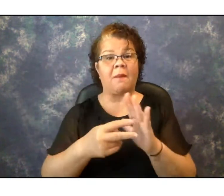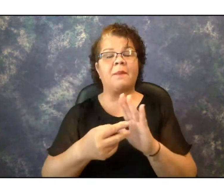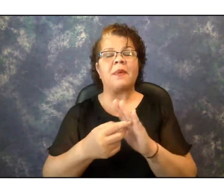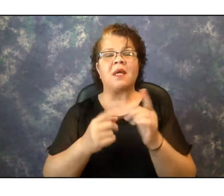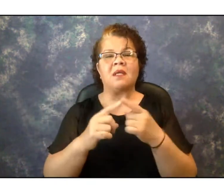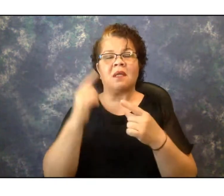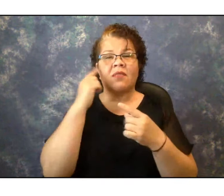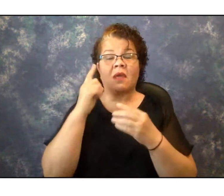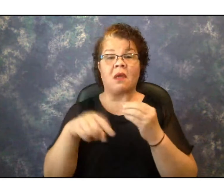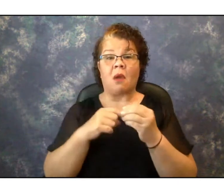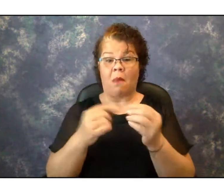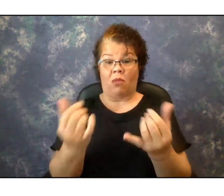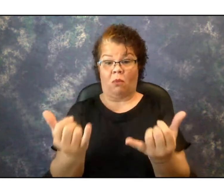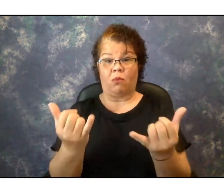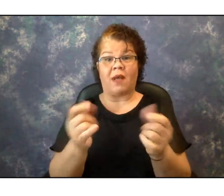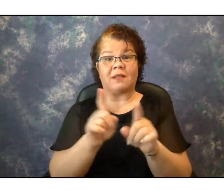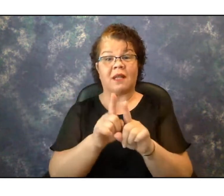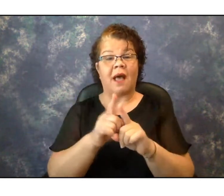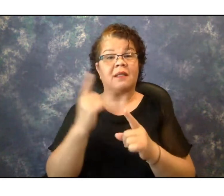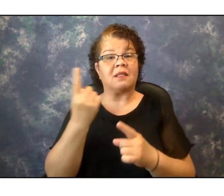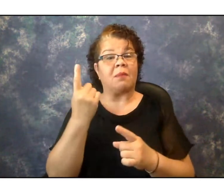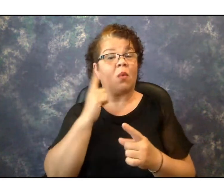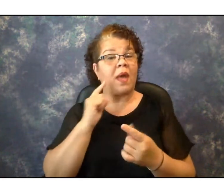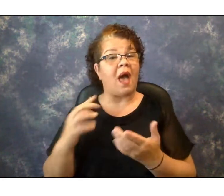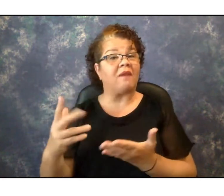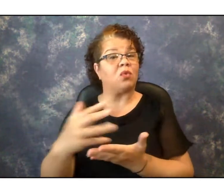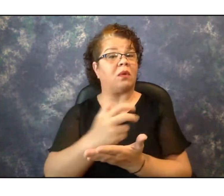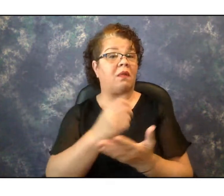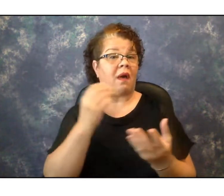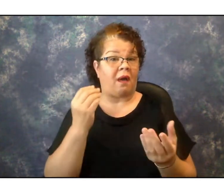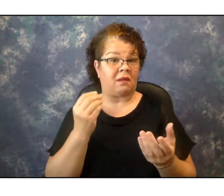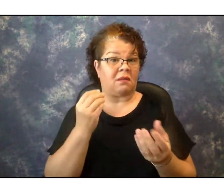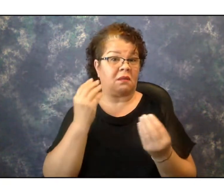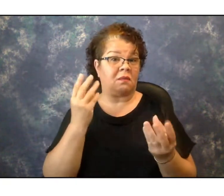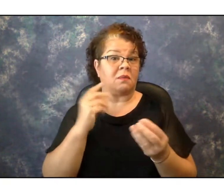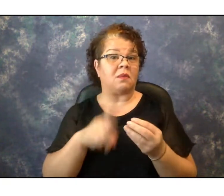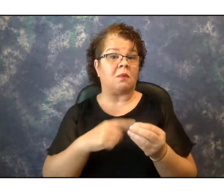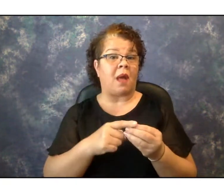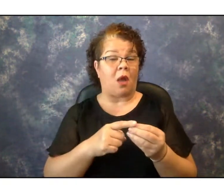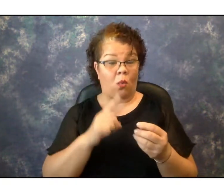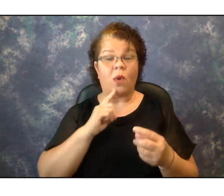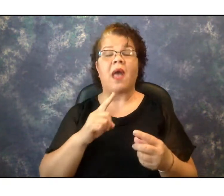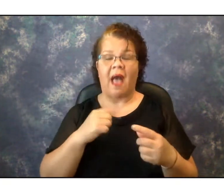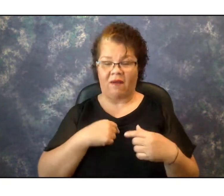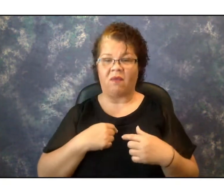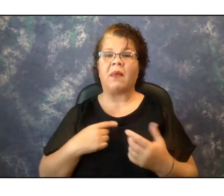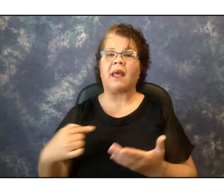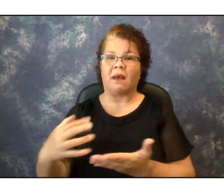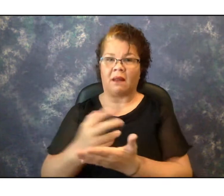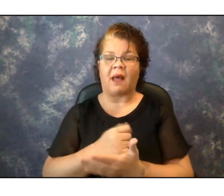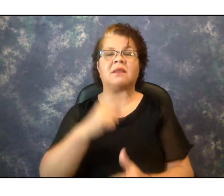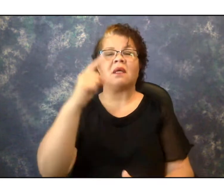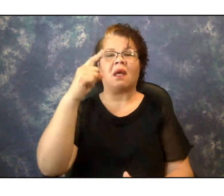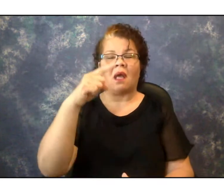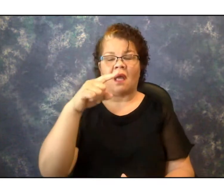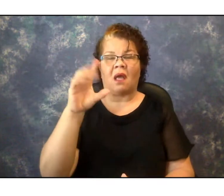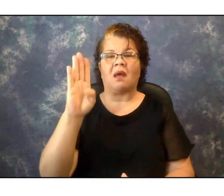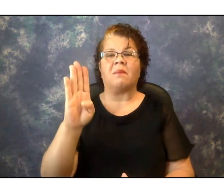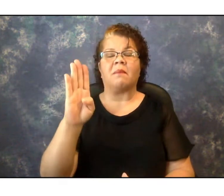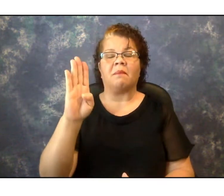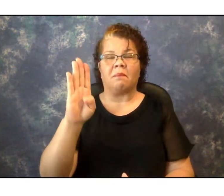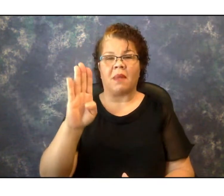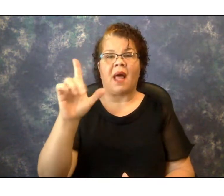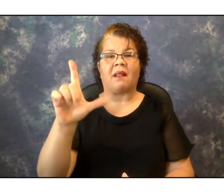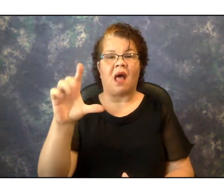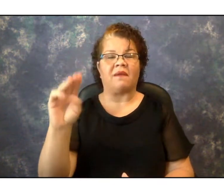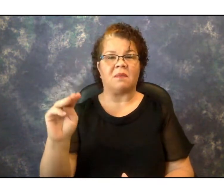something that we need to collect. And we've been very active in collecting Black Lives Matter material. We have material from the square here in